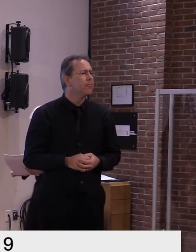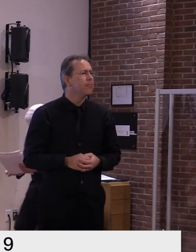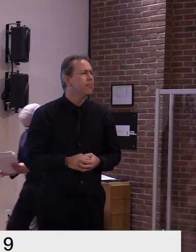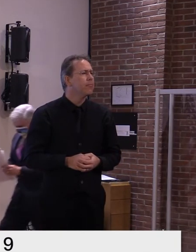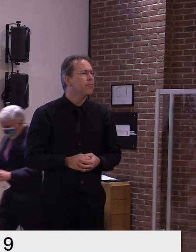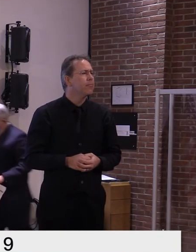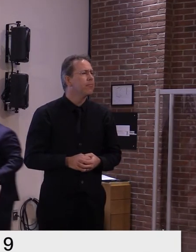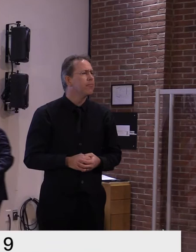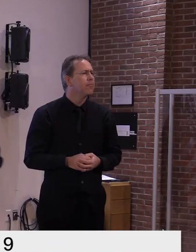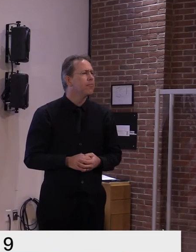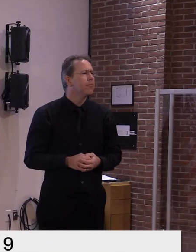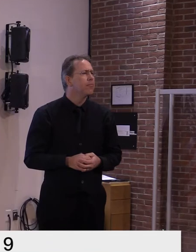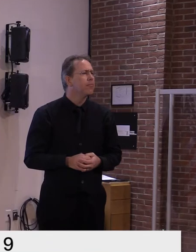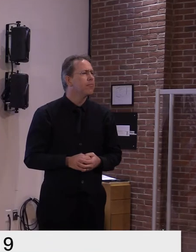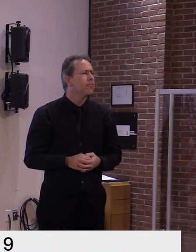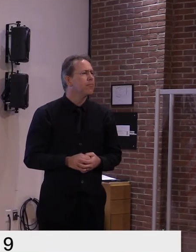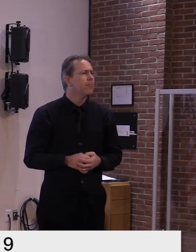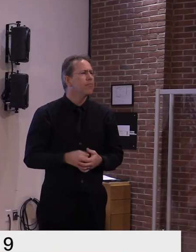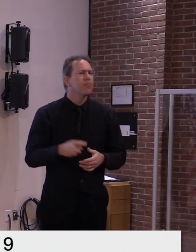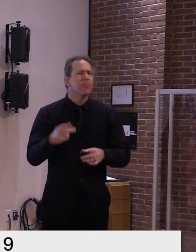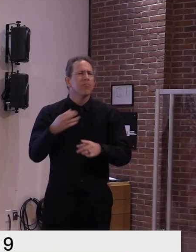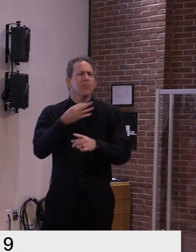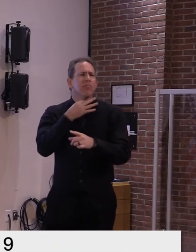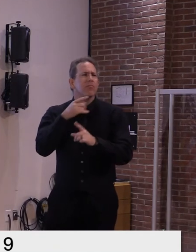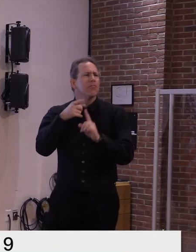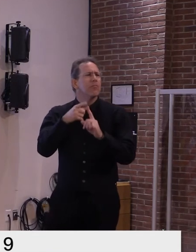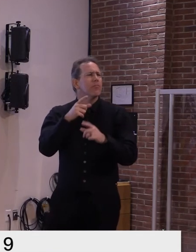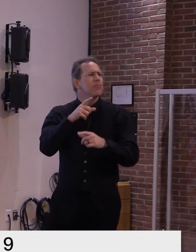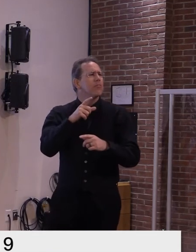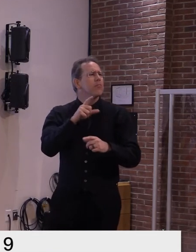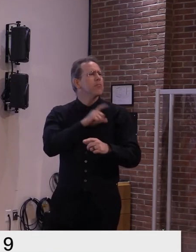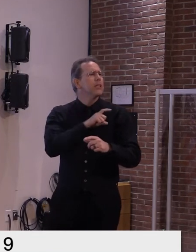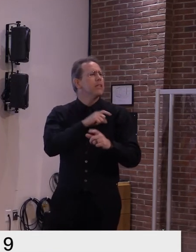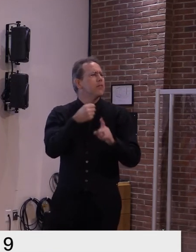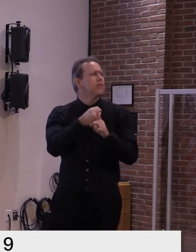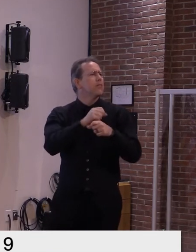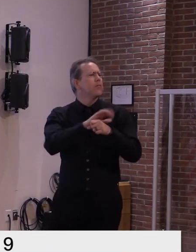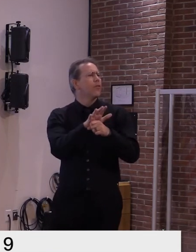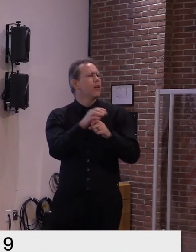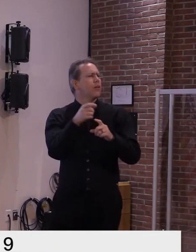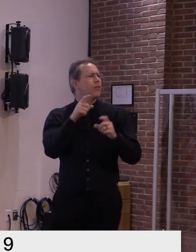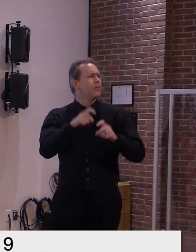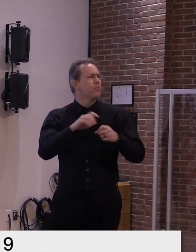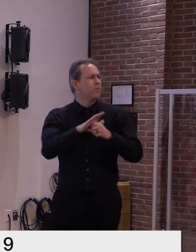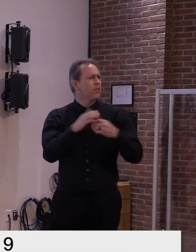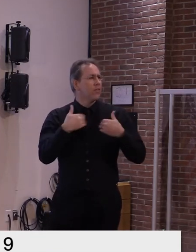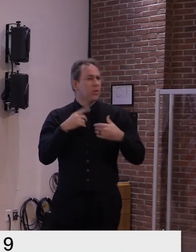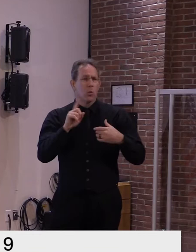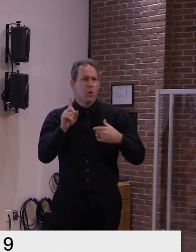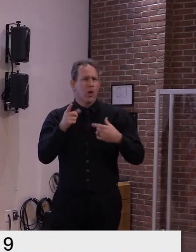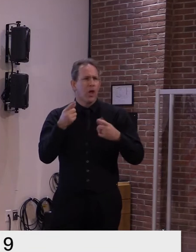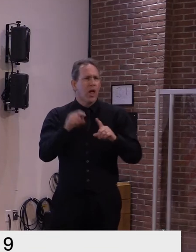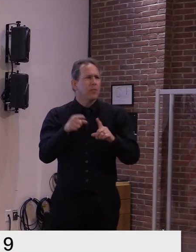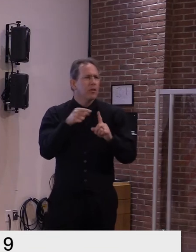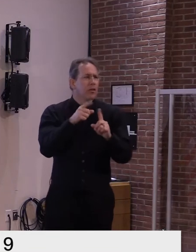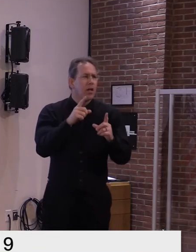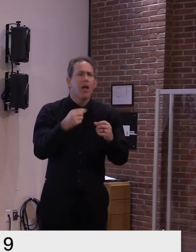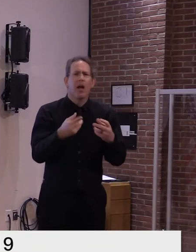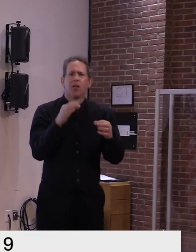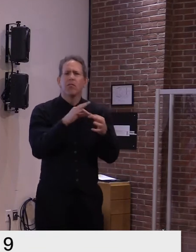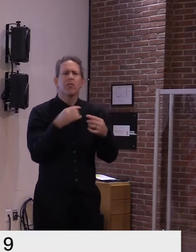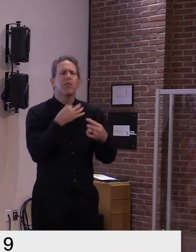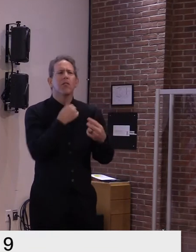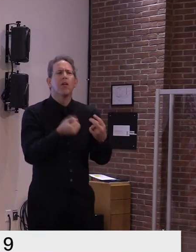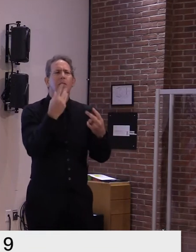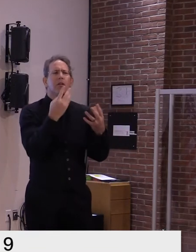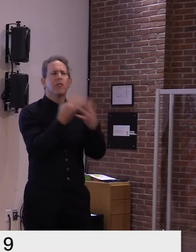positive. What's the current status of inmates testing positive throughout the state correction system, and are any